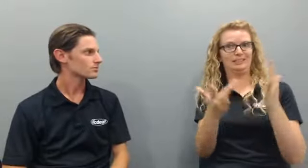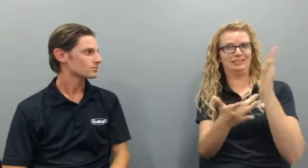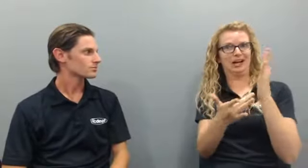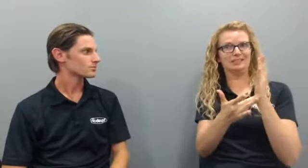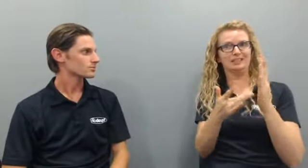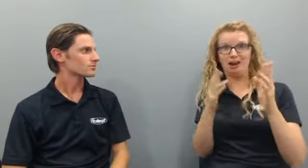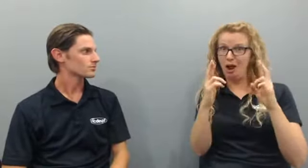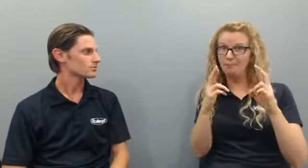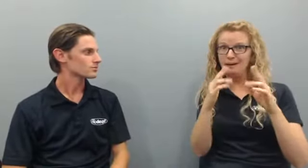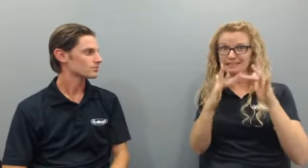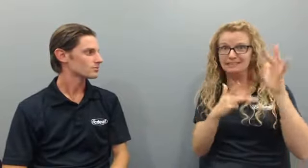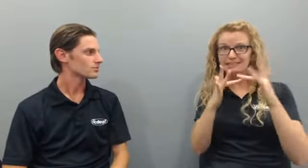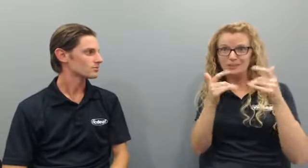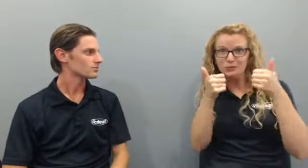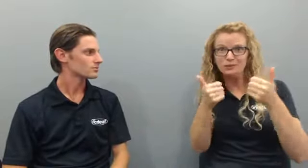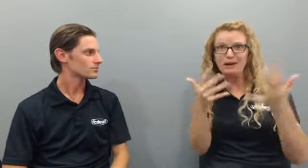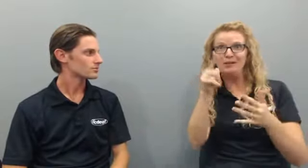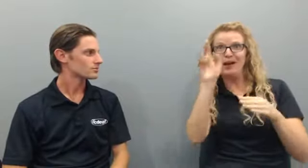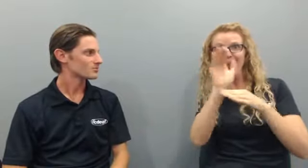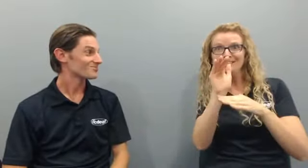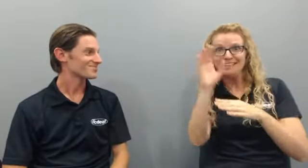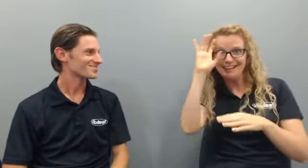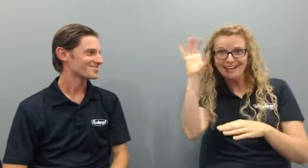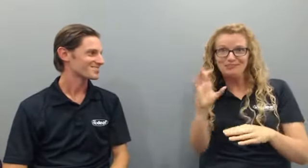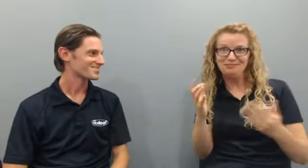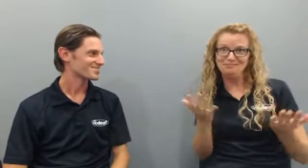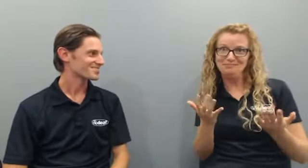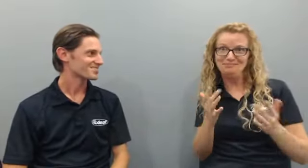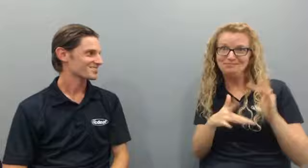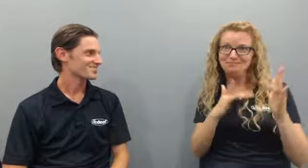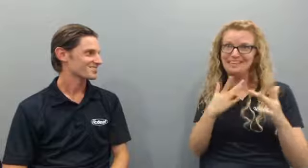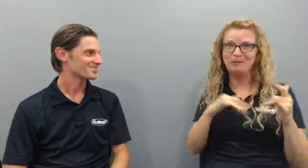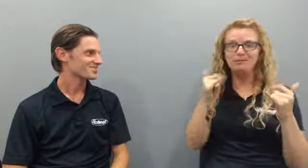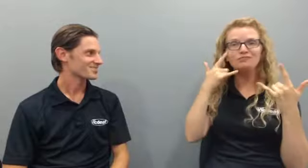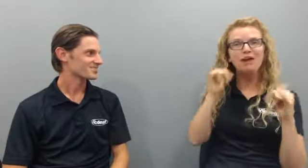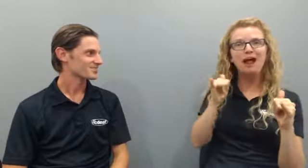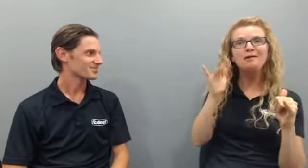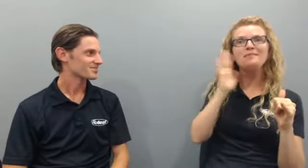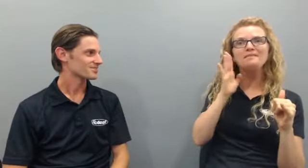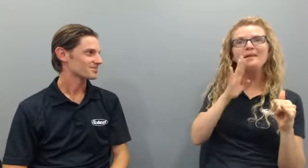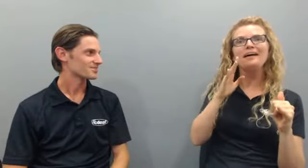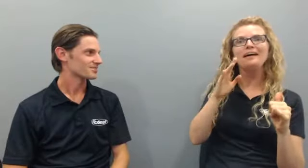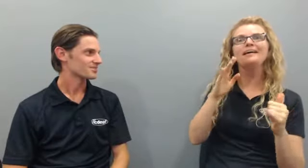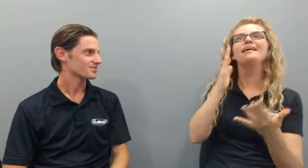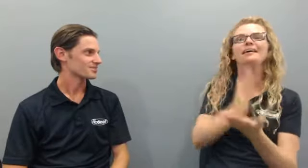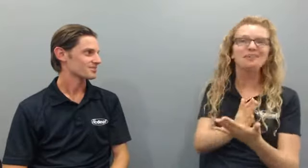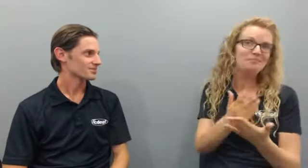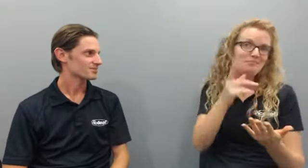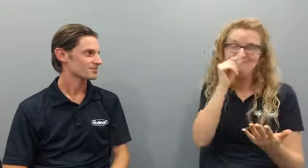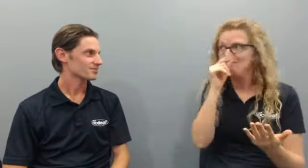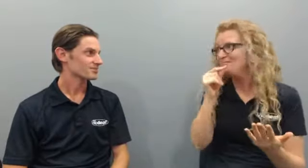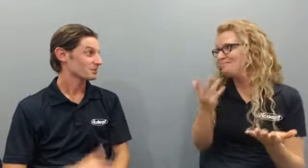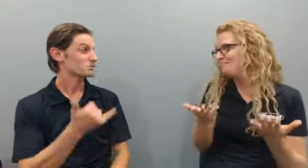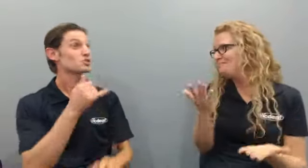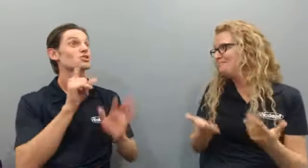iPad. Technology is amazing. Hopefully you have a good enough connection wherever you are, depending on the country you're in. You may need to trial it before the actual